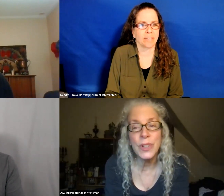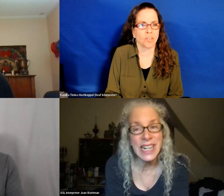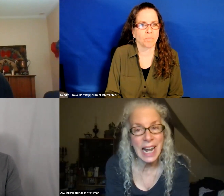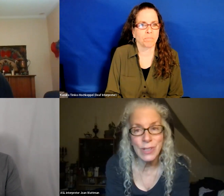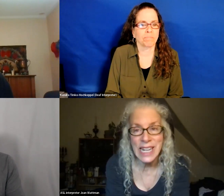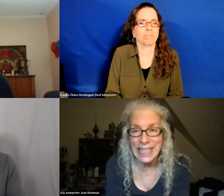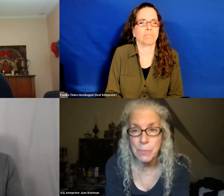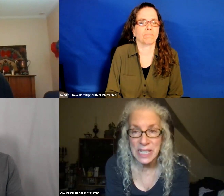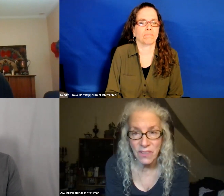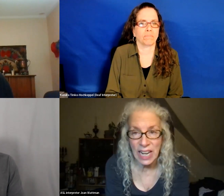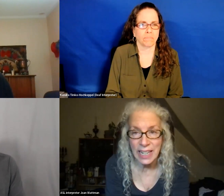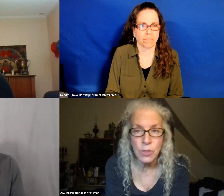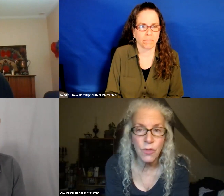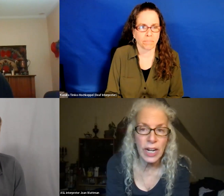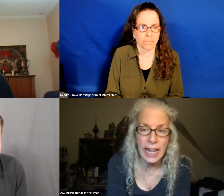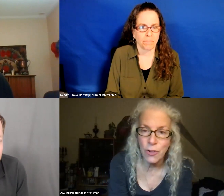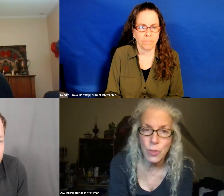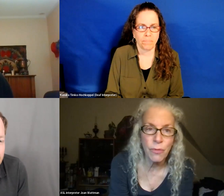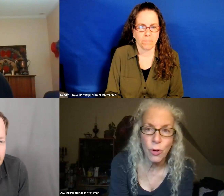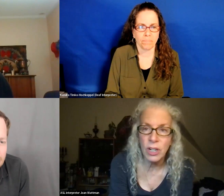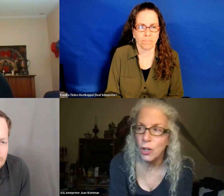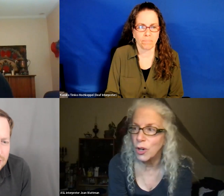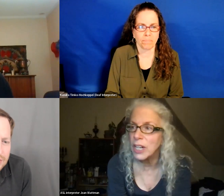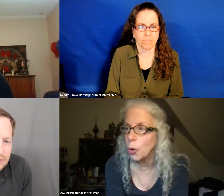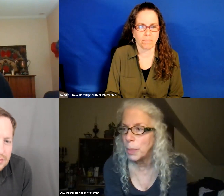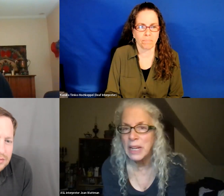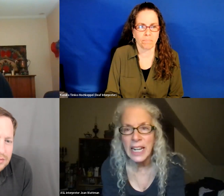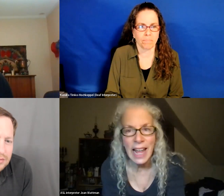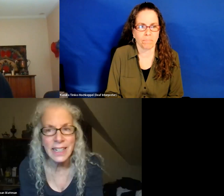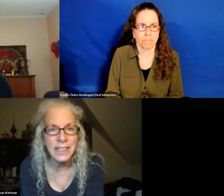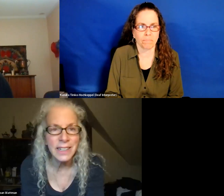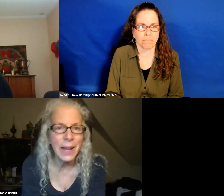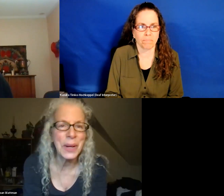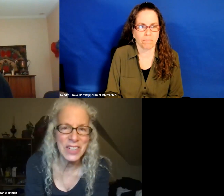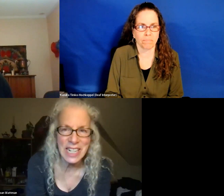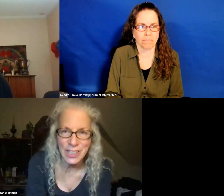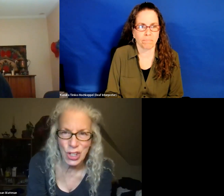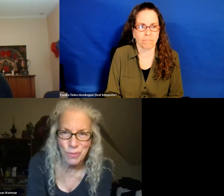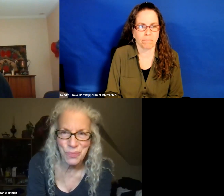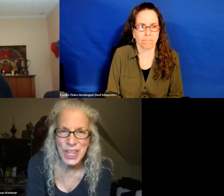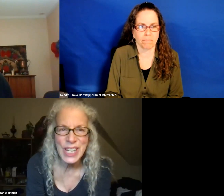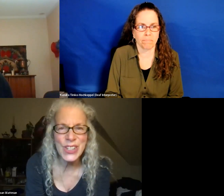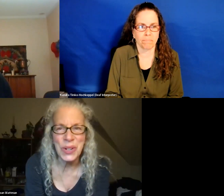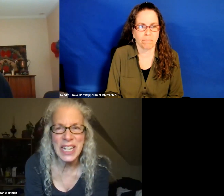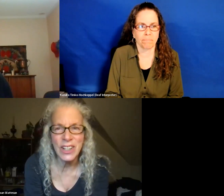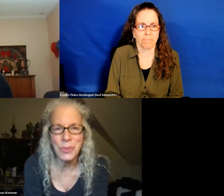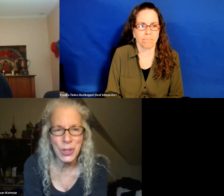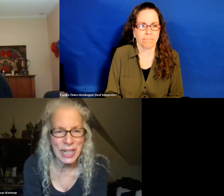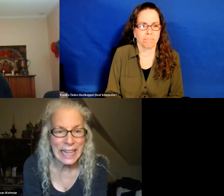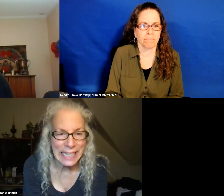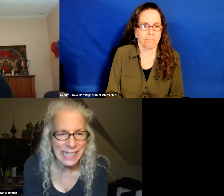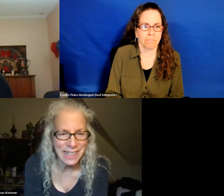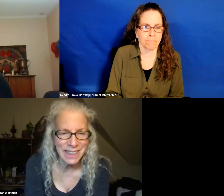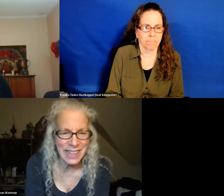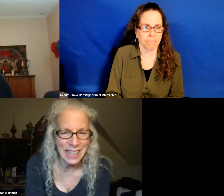we're supposed to announce any specific items 48 hours before, according to Open Meeting Act, and we haven't done so. So we